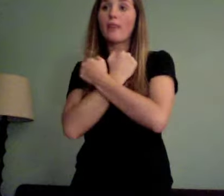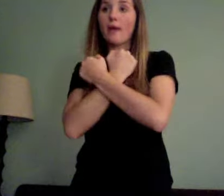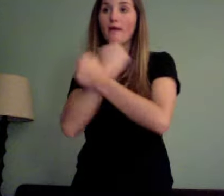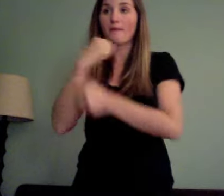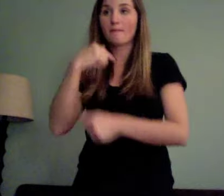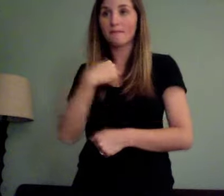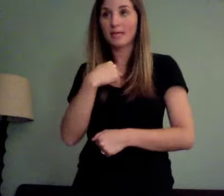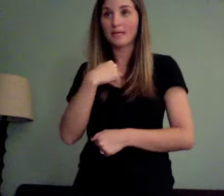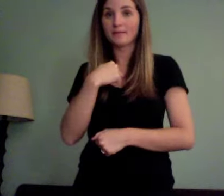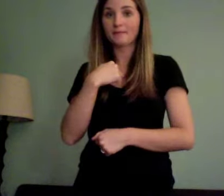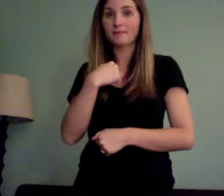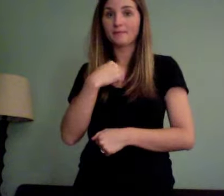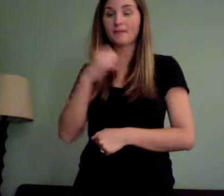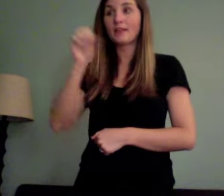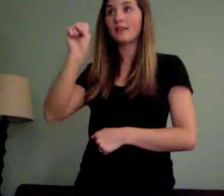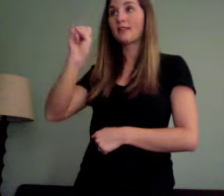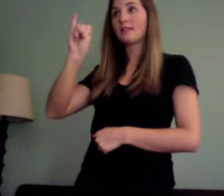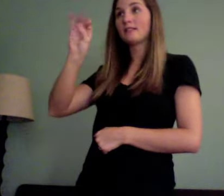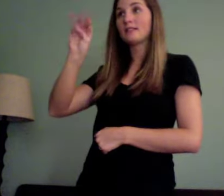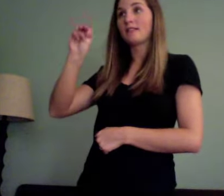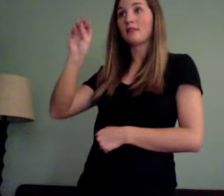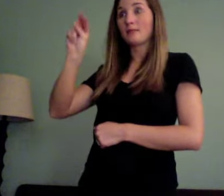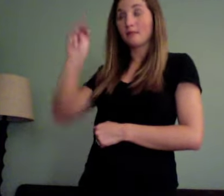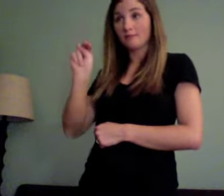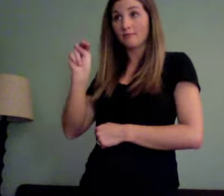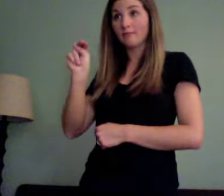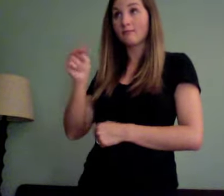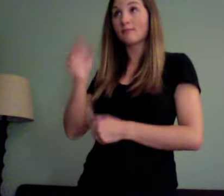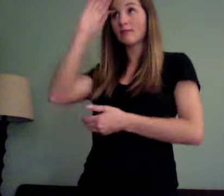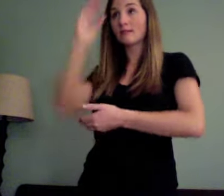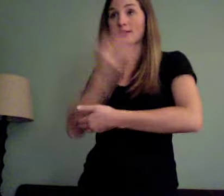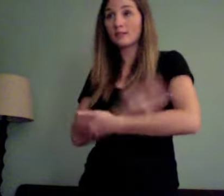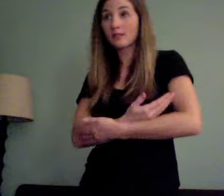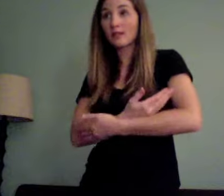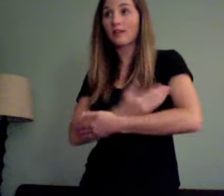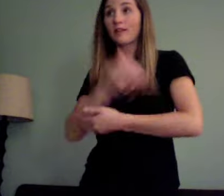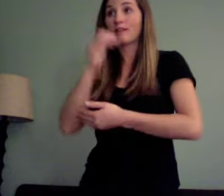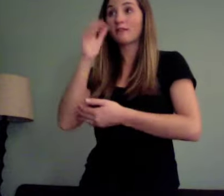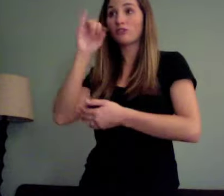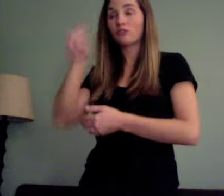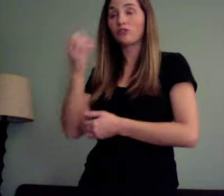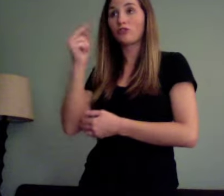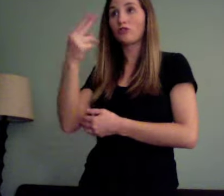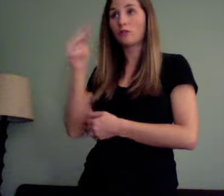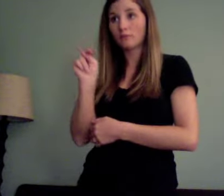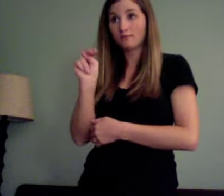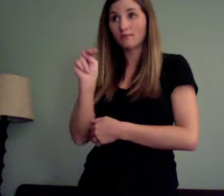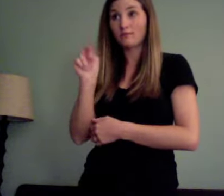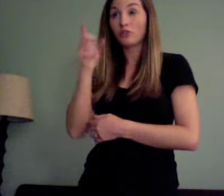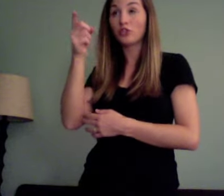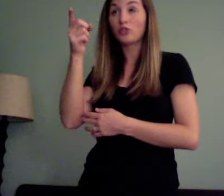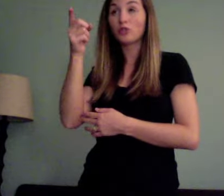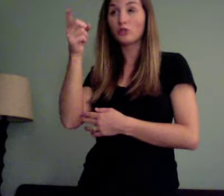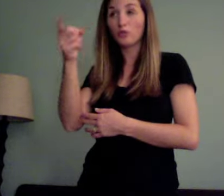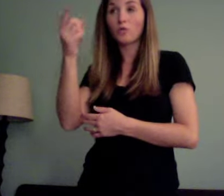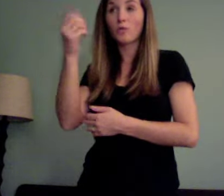Simon, son of John, do you love me? And then he says more than these. The reason he says more than these. If you'll remember Peter at one time, he was talking big and bad to God,